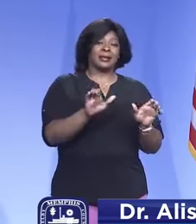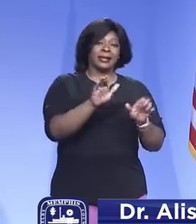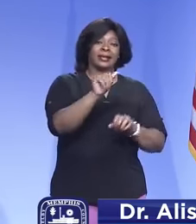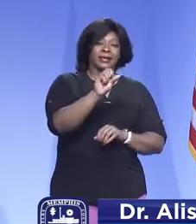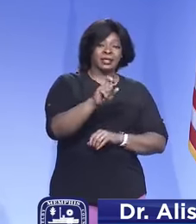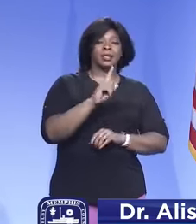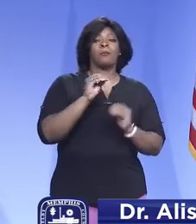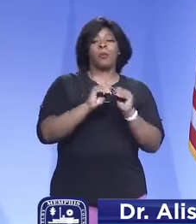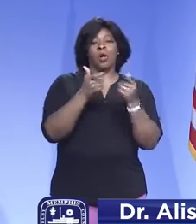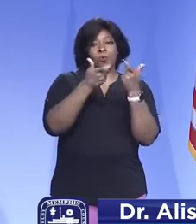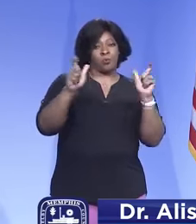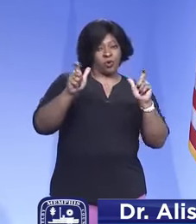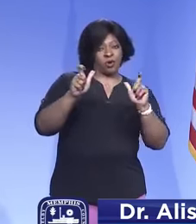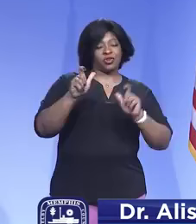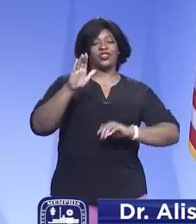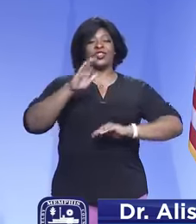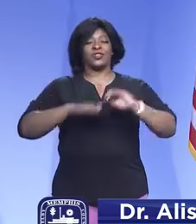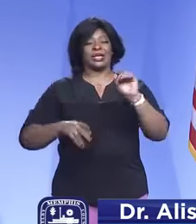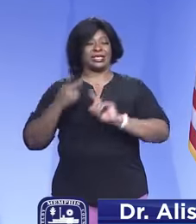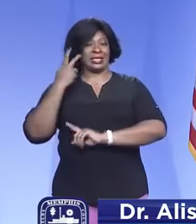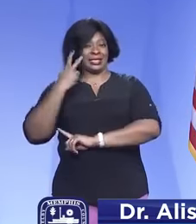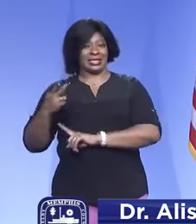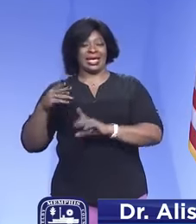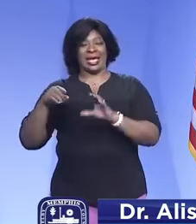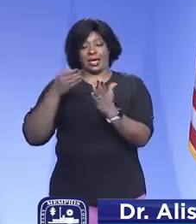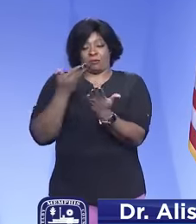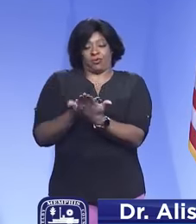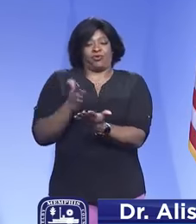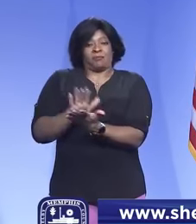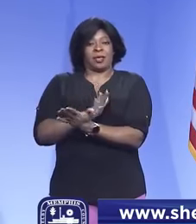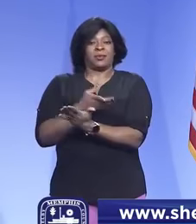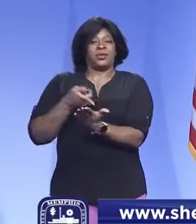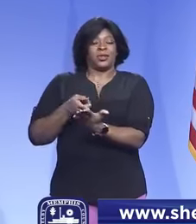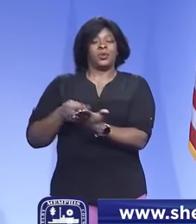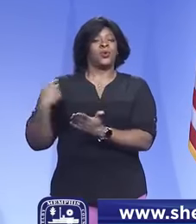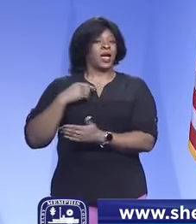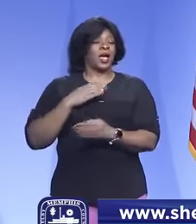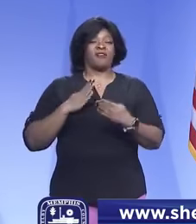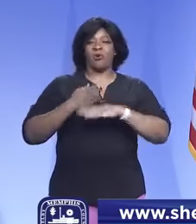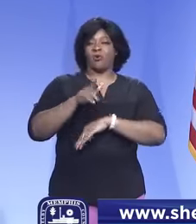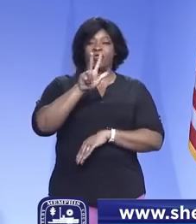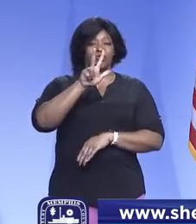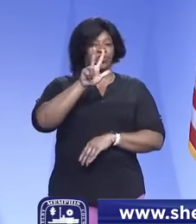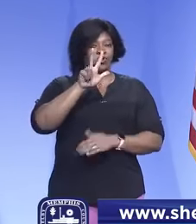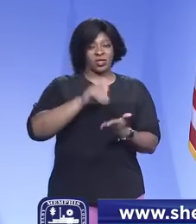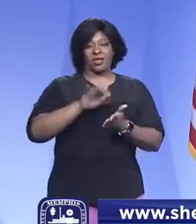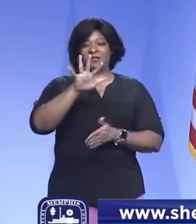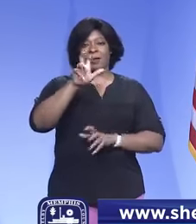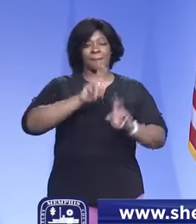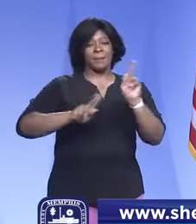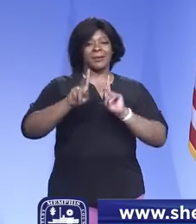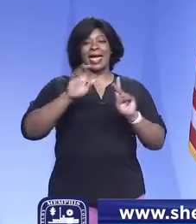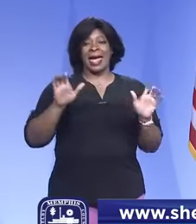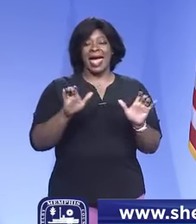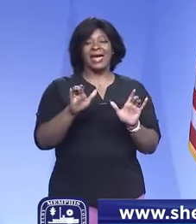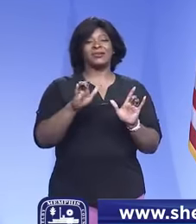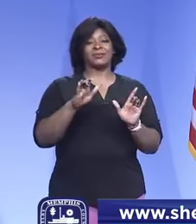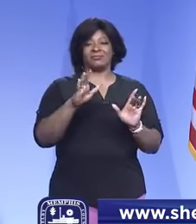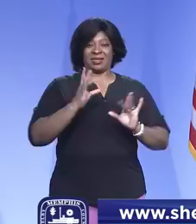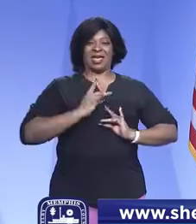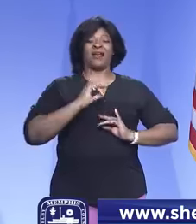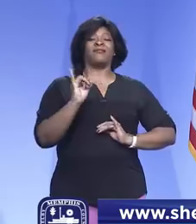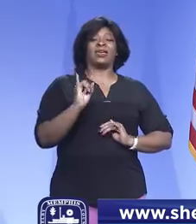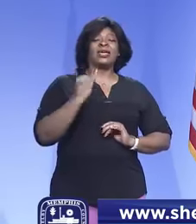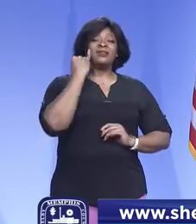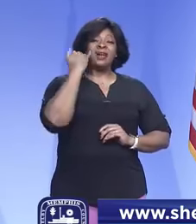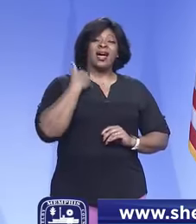community is much greater than you're seeing in black and white. So I said we had over 3,500 people who are actively infected.